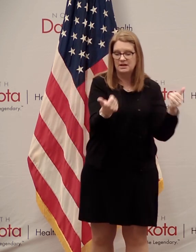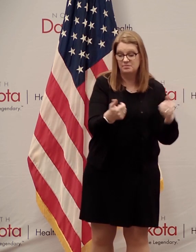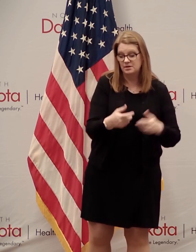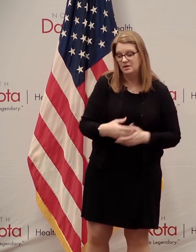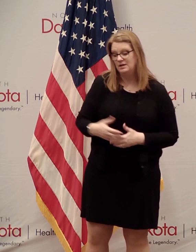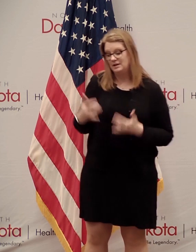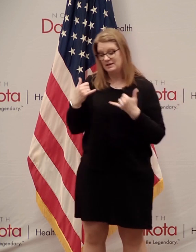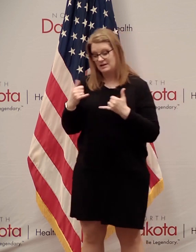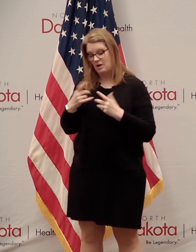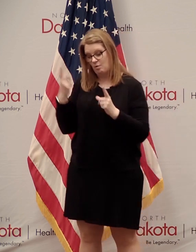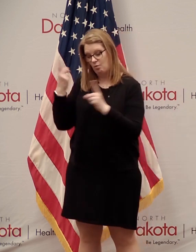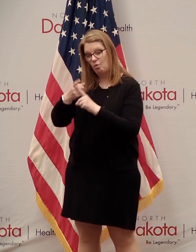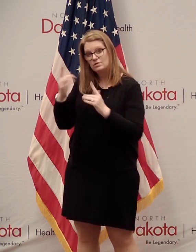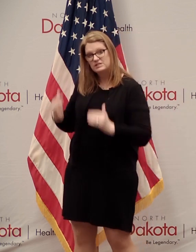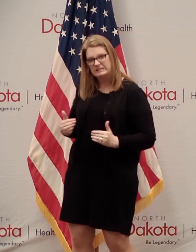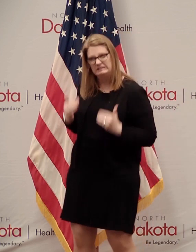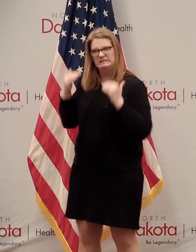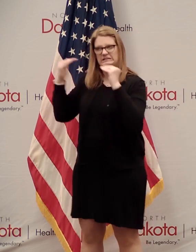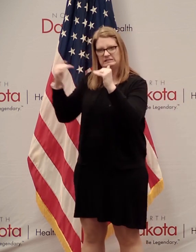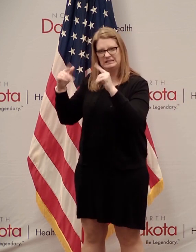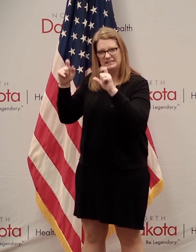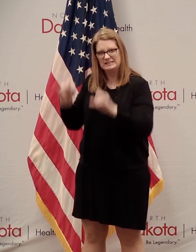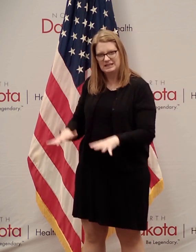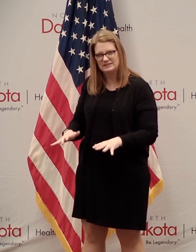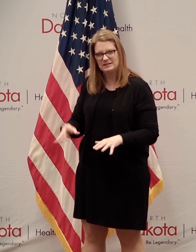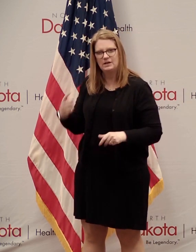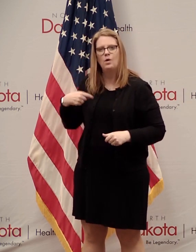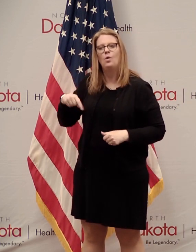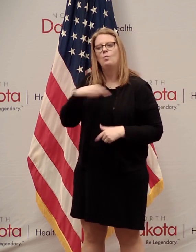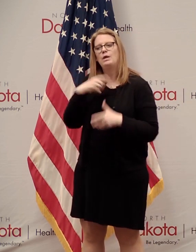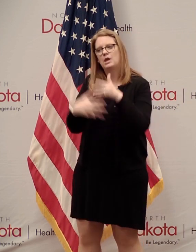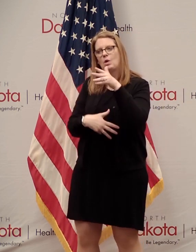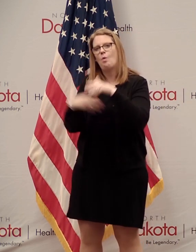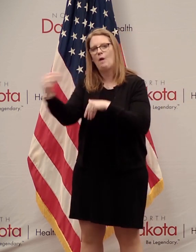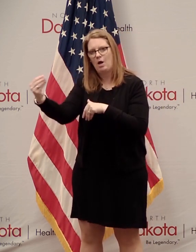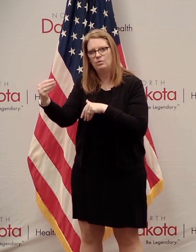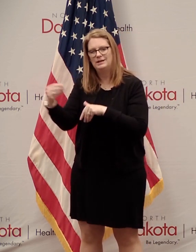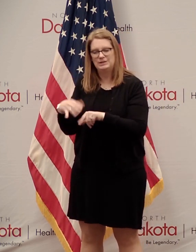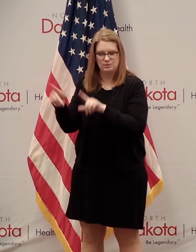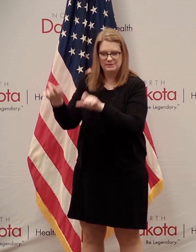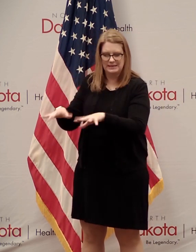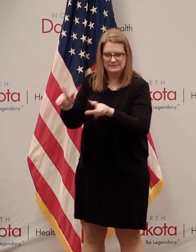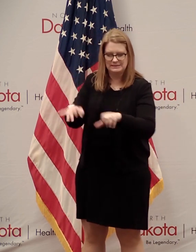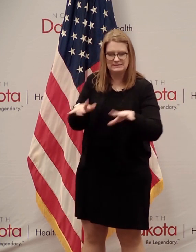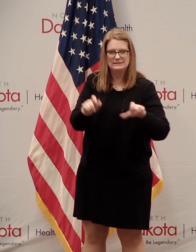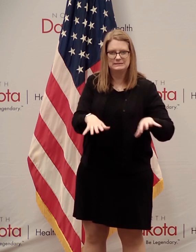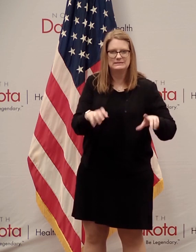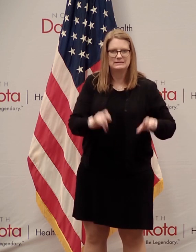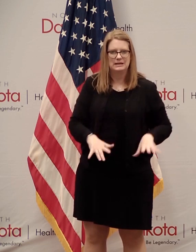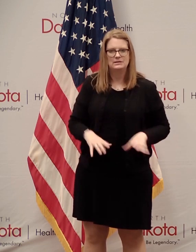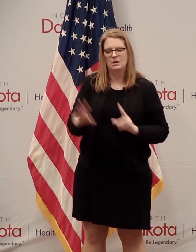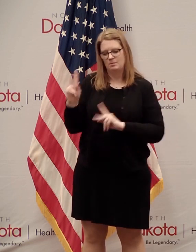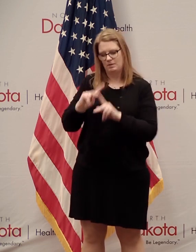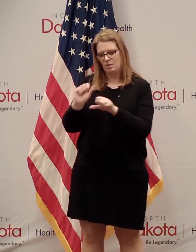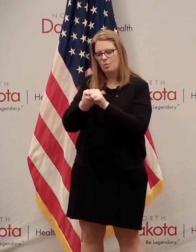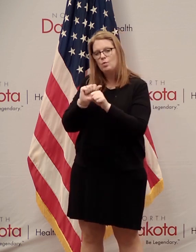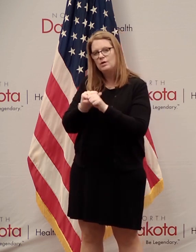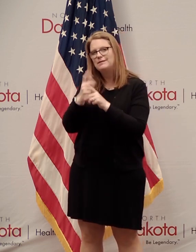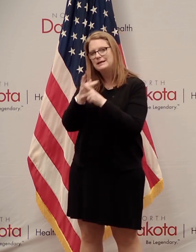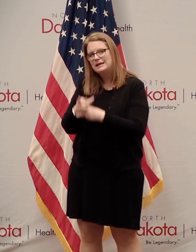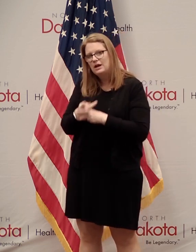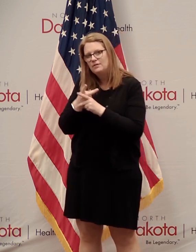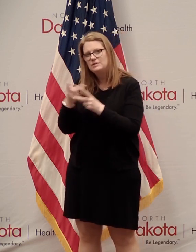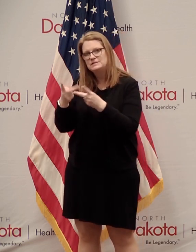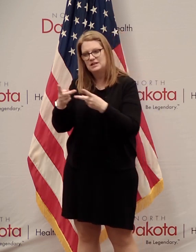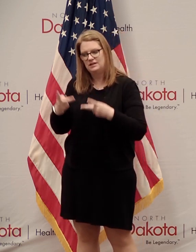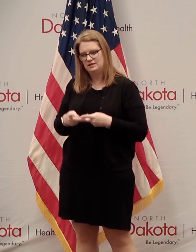numbers go up this week on testing is us getting out and make sure we can do testing of folks that are working in care facilities, doing that